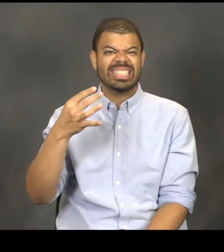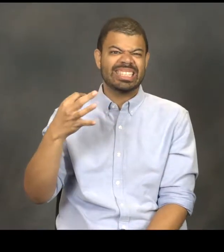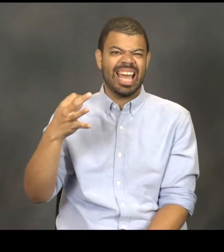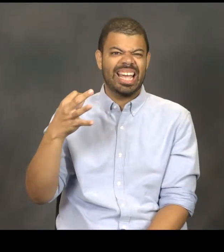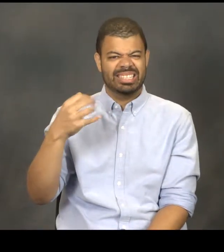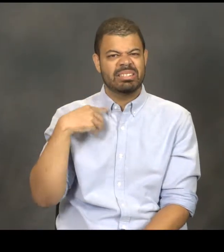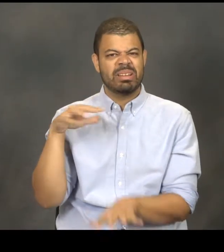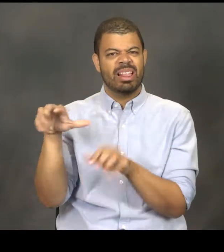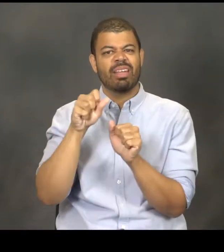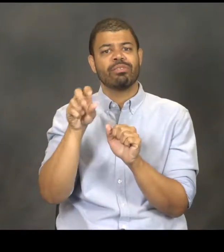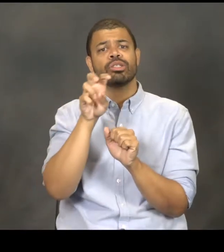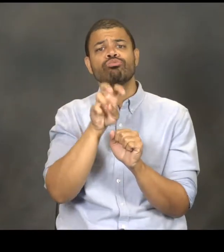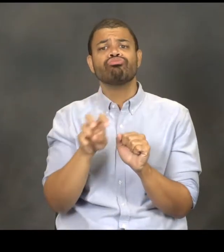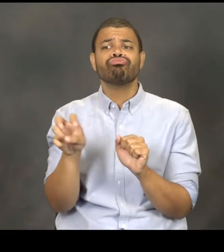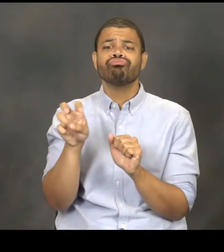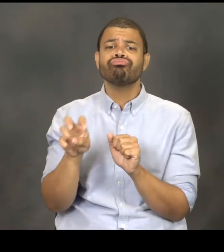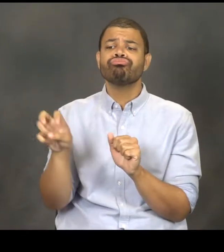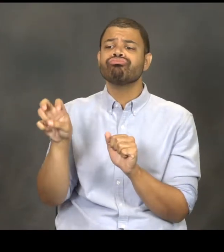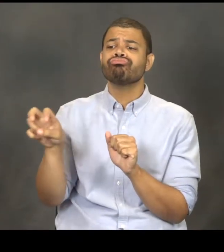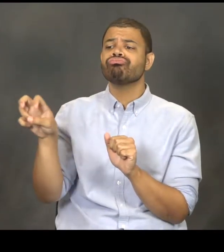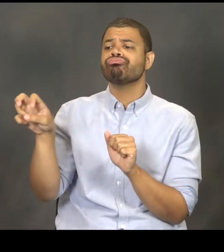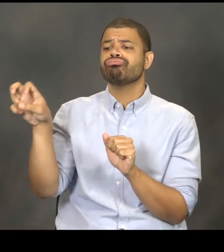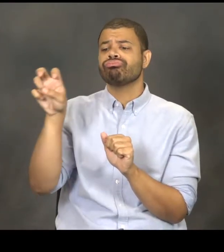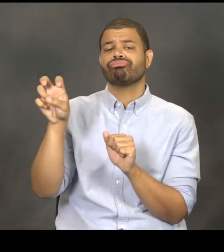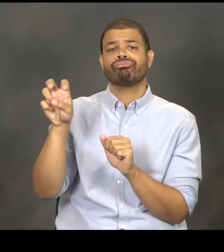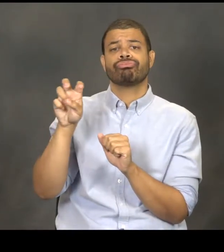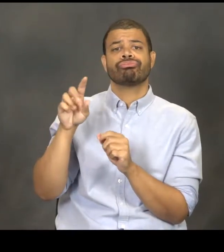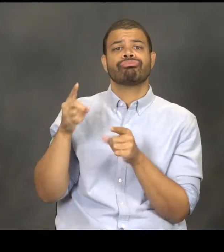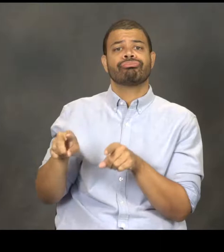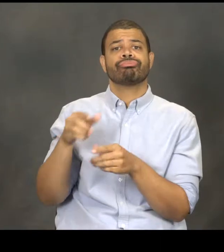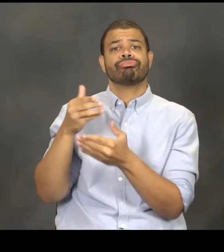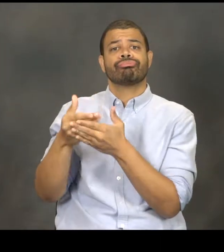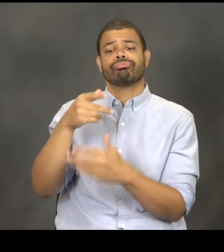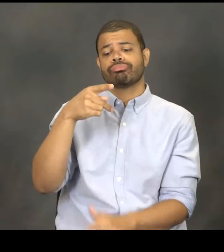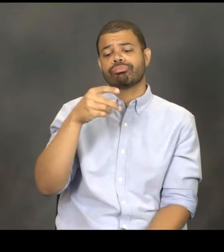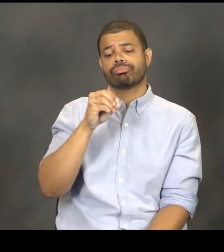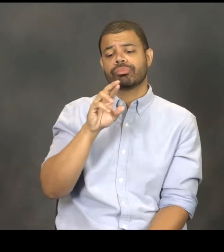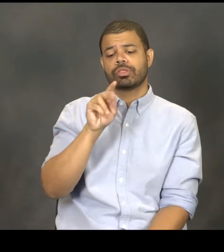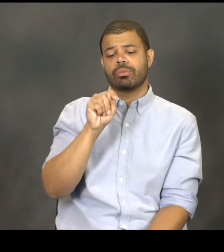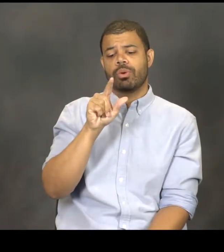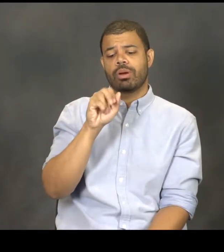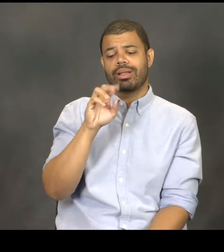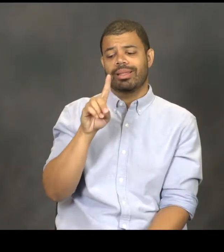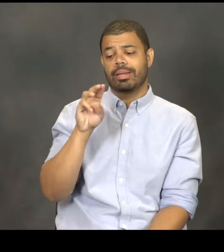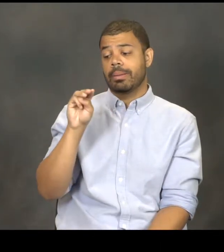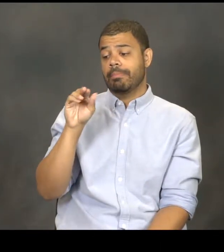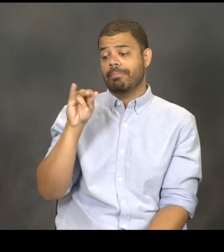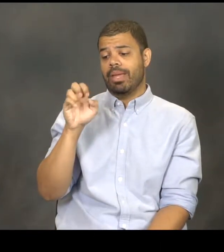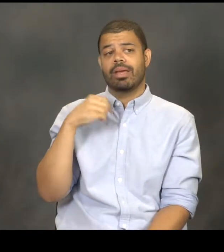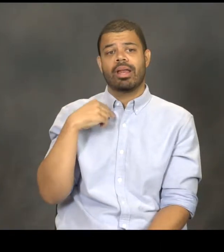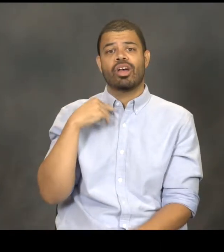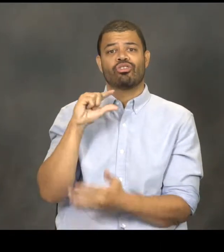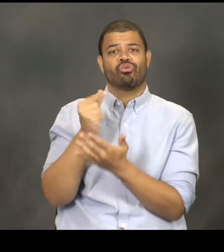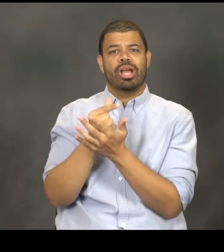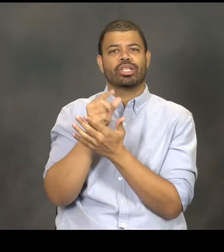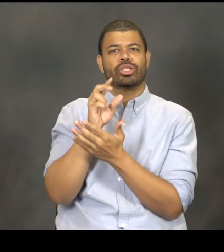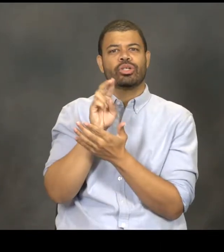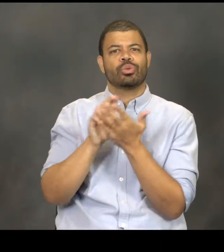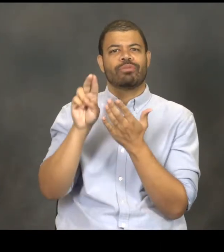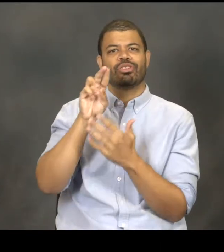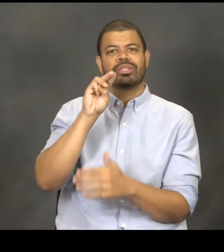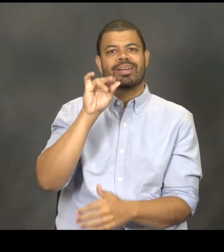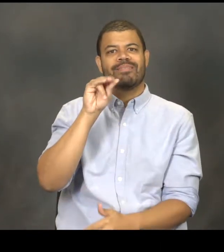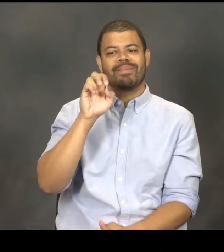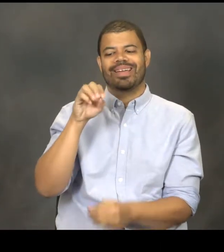left, started doing some traveling, ended up in Portland, Maine, graduated from the University of Maine Augusta in Mental Health and